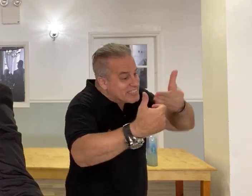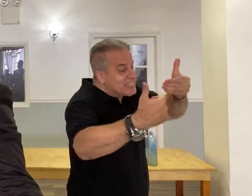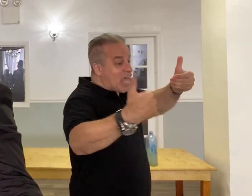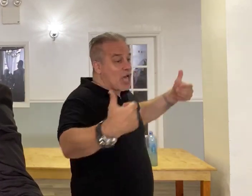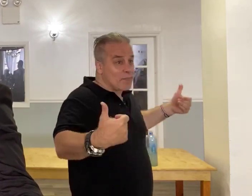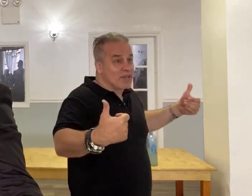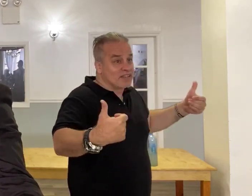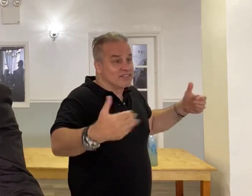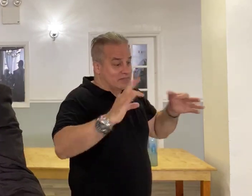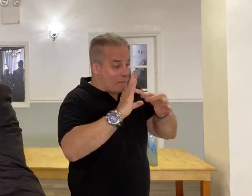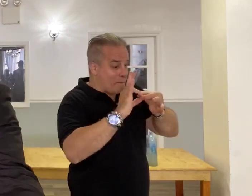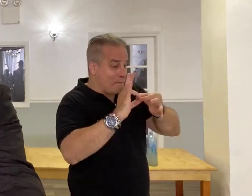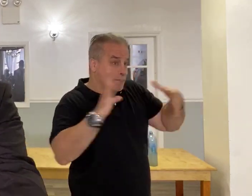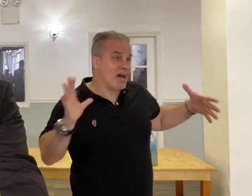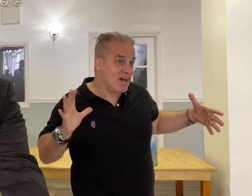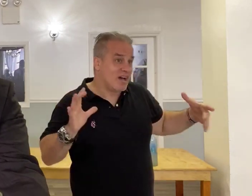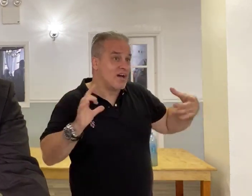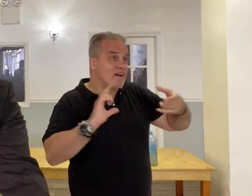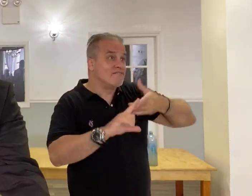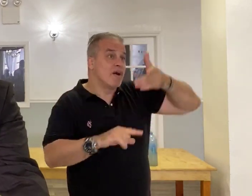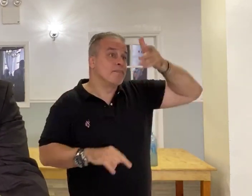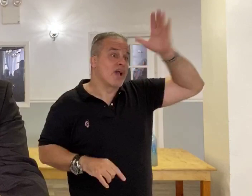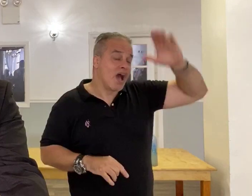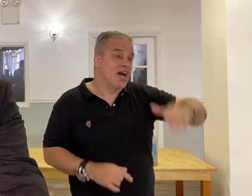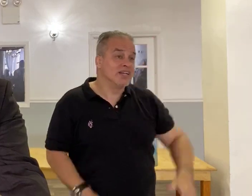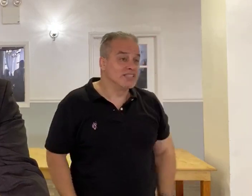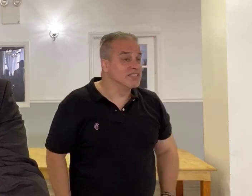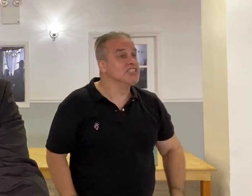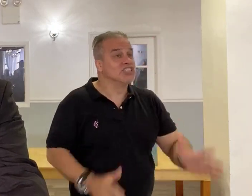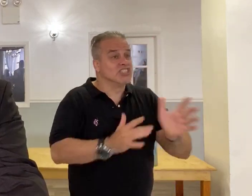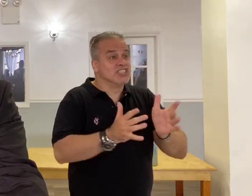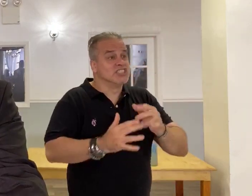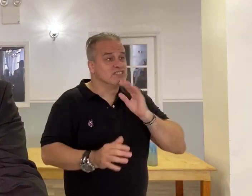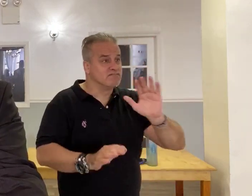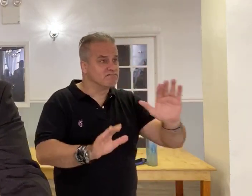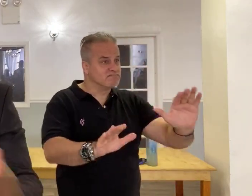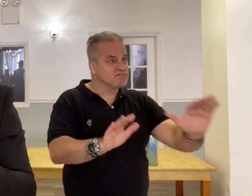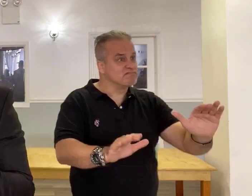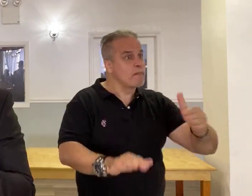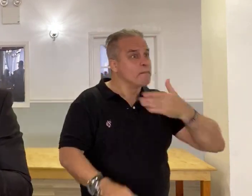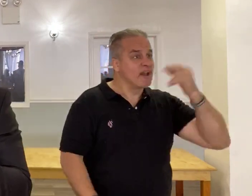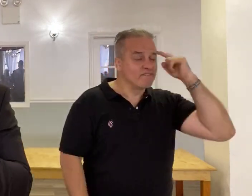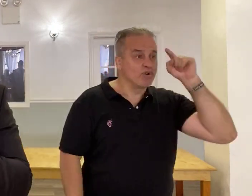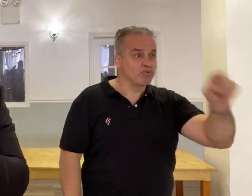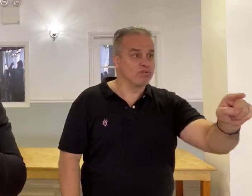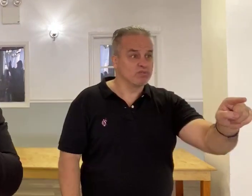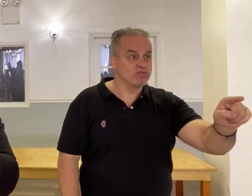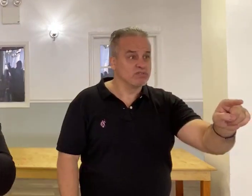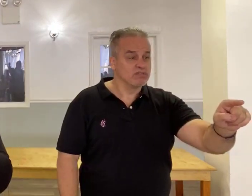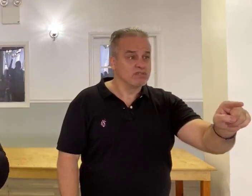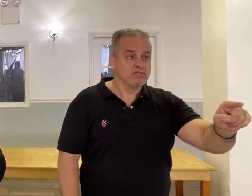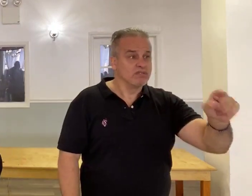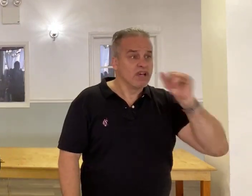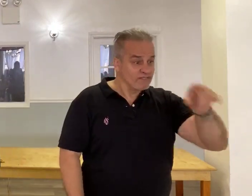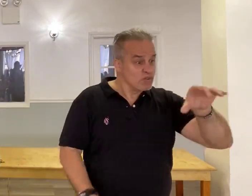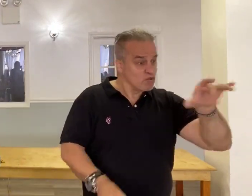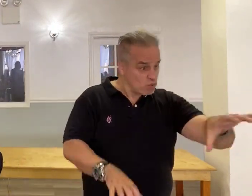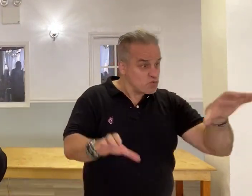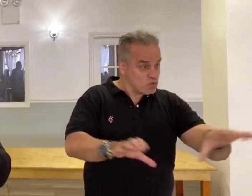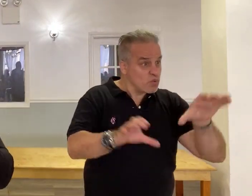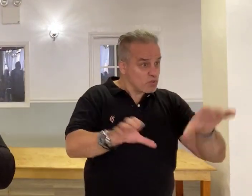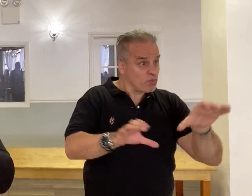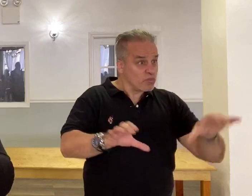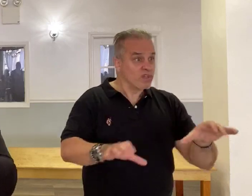Cut it off and cast it from thee. It's better for you to go on and live a life